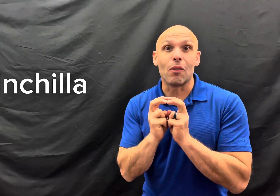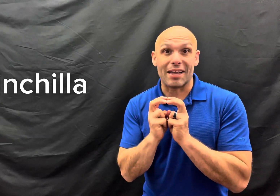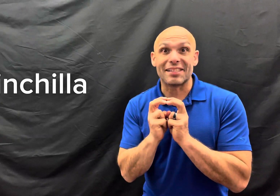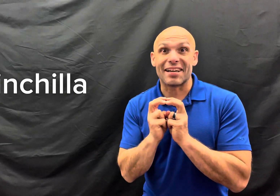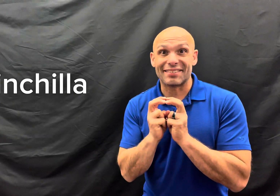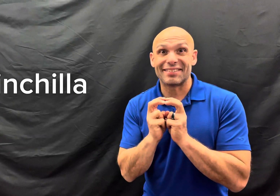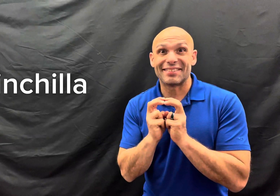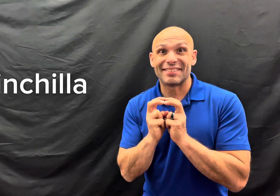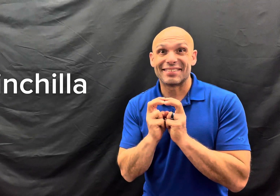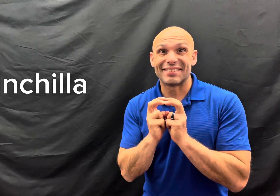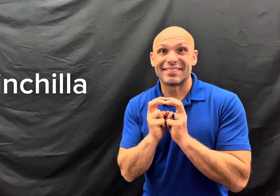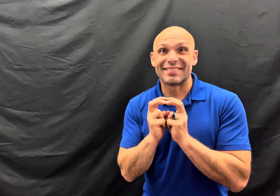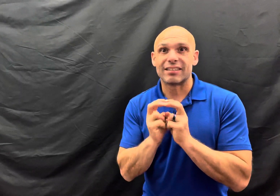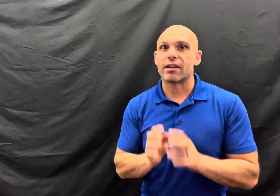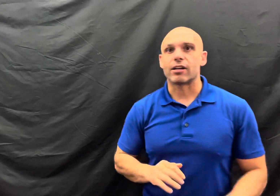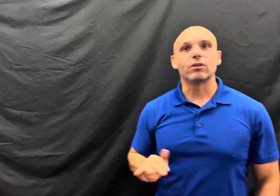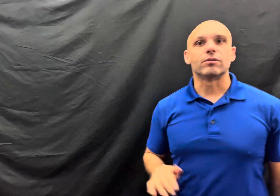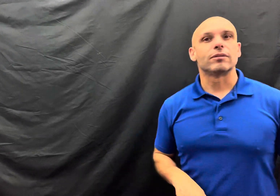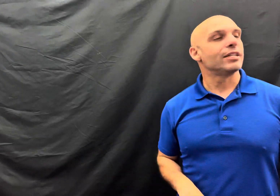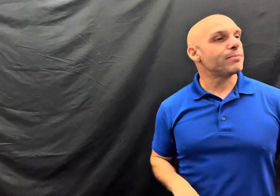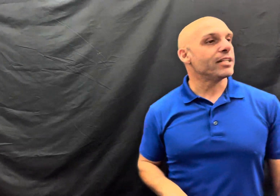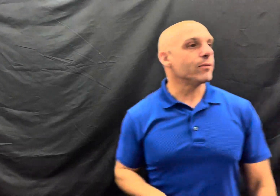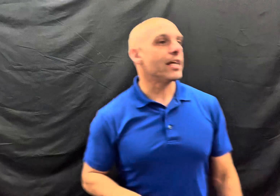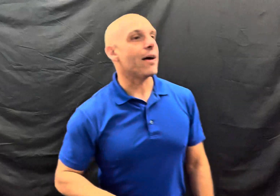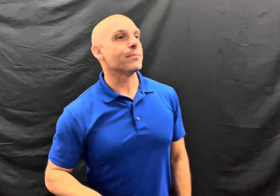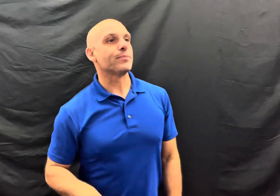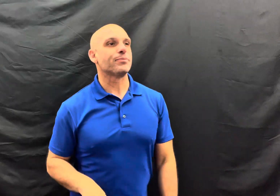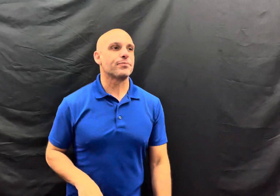sign. Okay, cool. Let's be done with that.